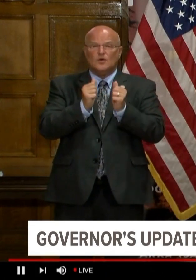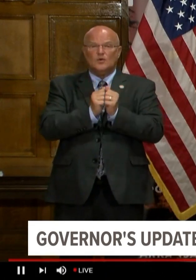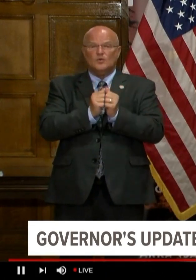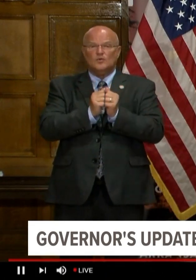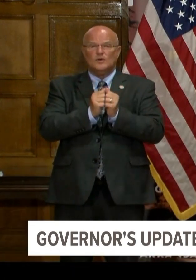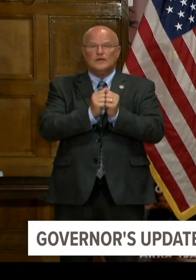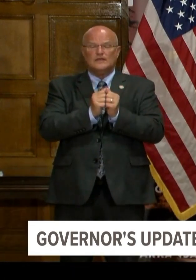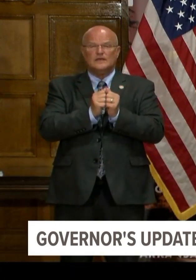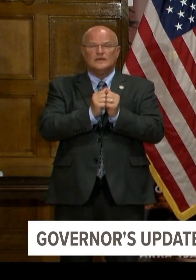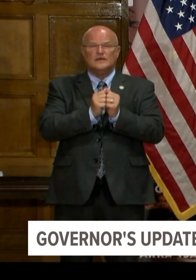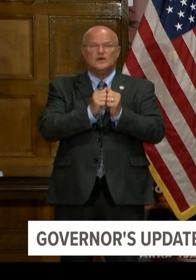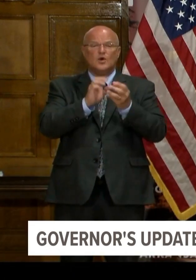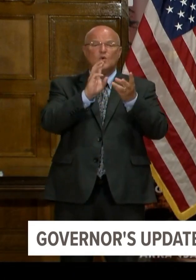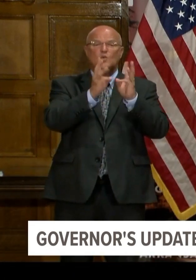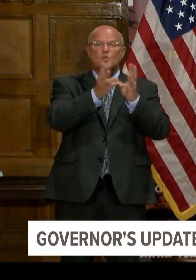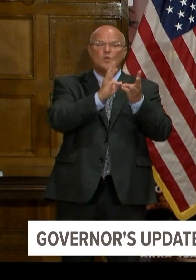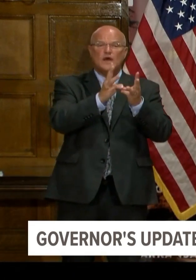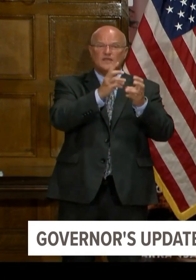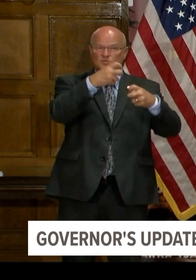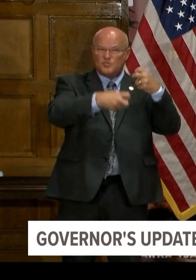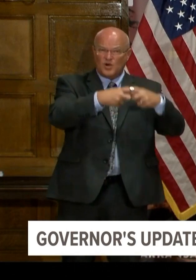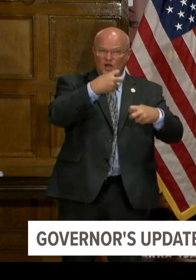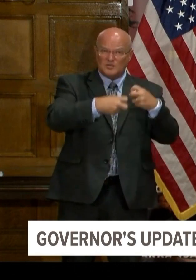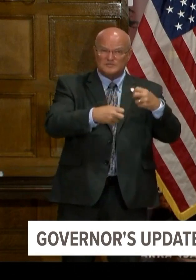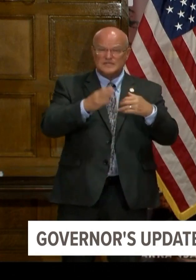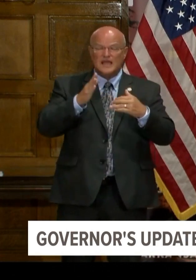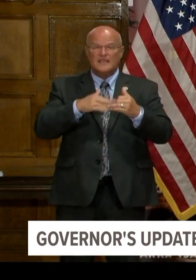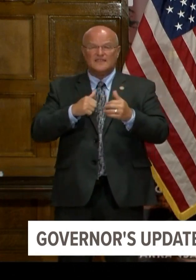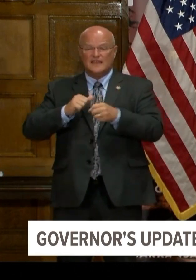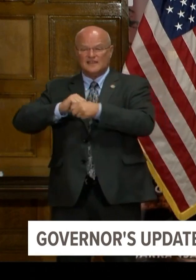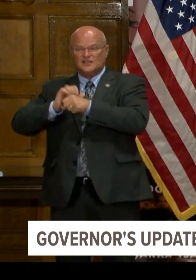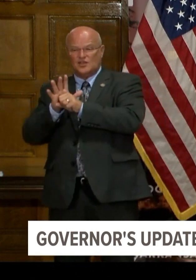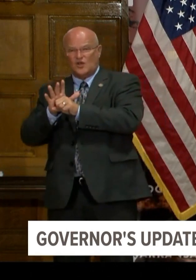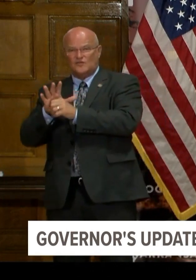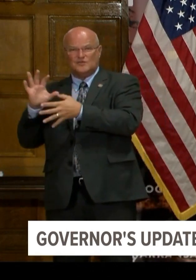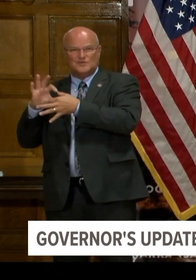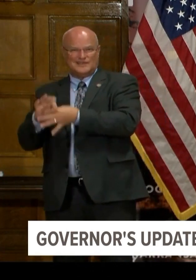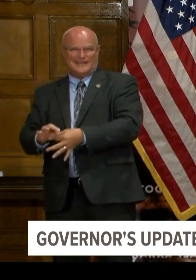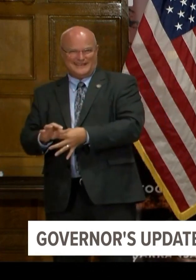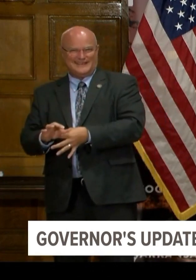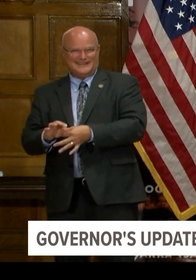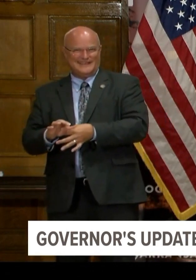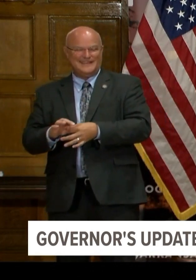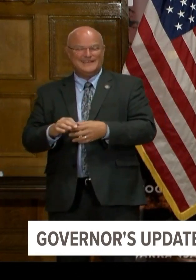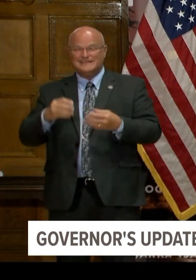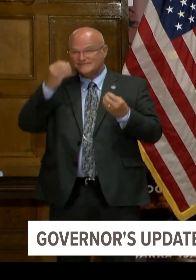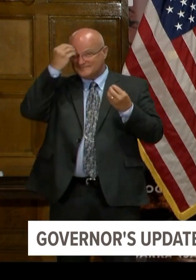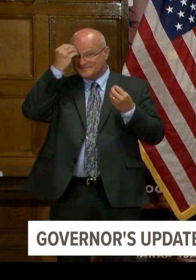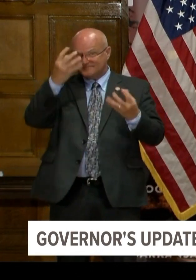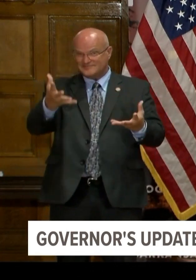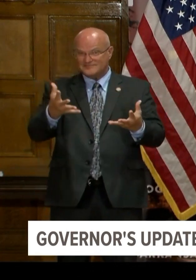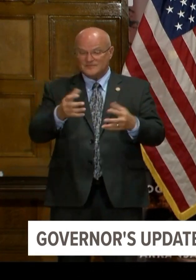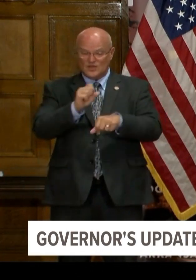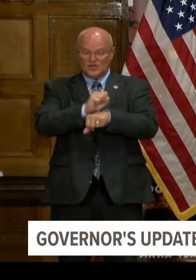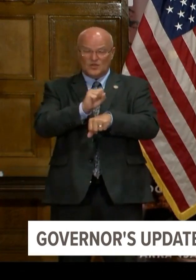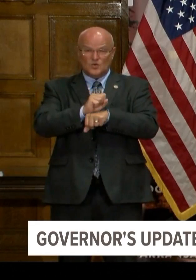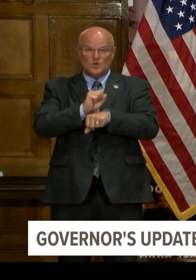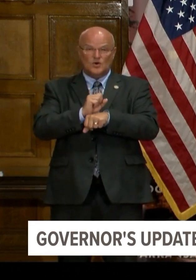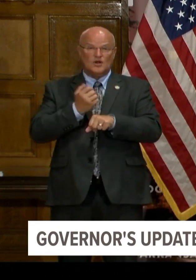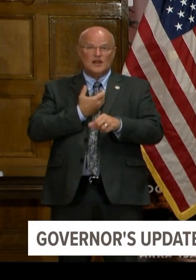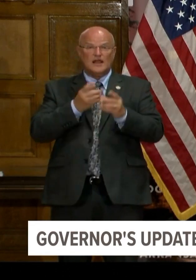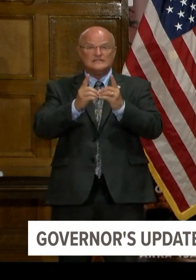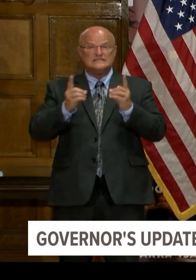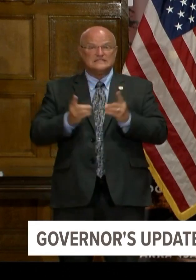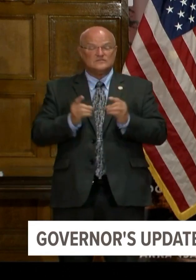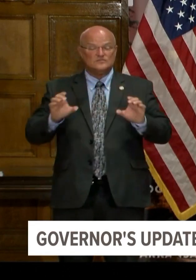weather issues than actually being out due to COVID. So it just goes to show that the work that our districts have